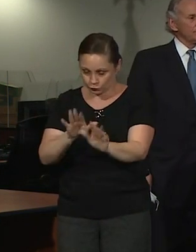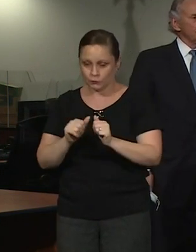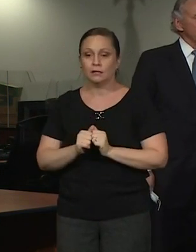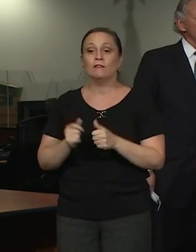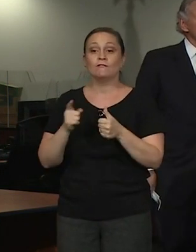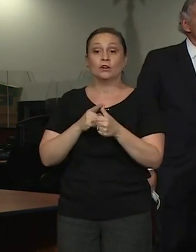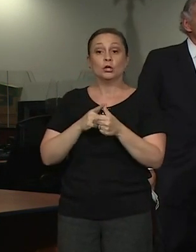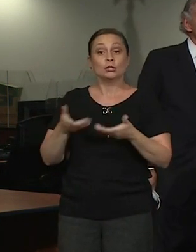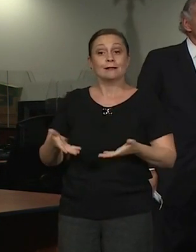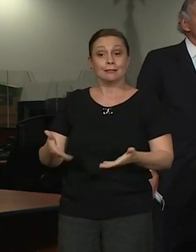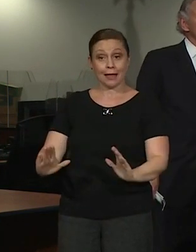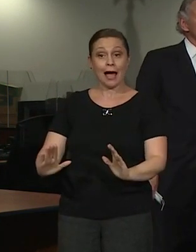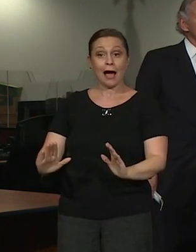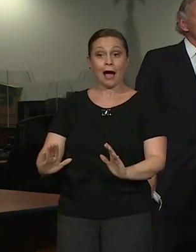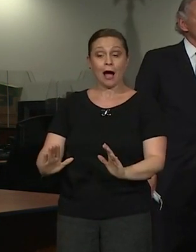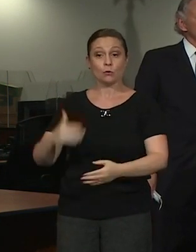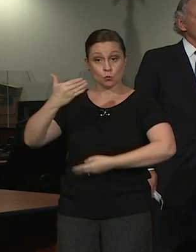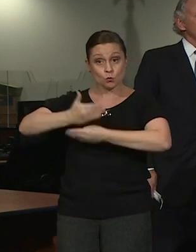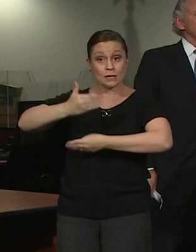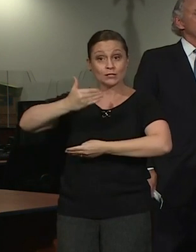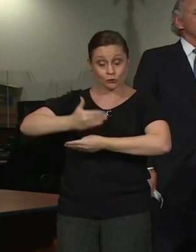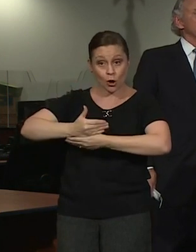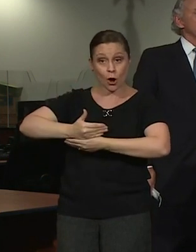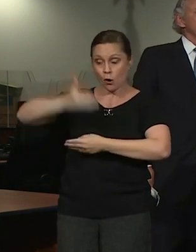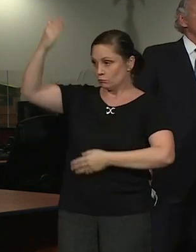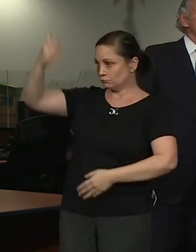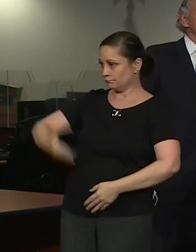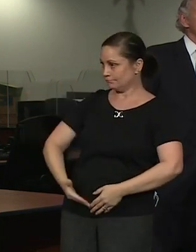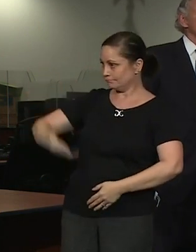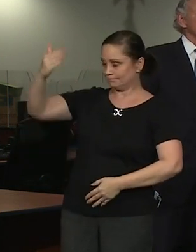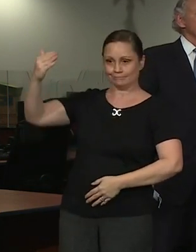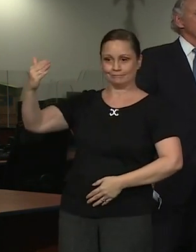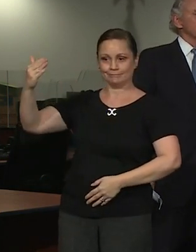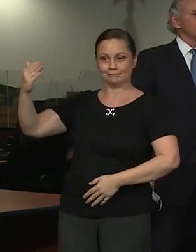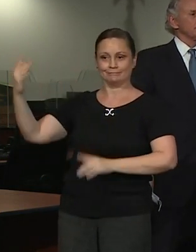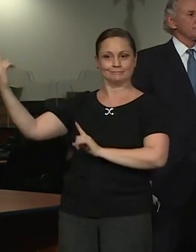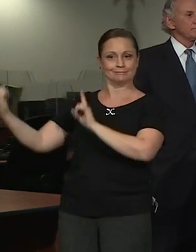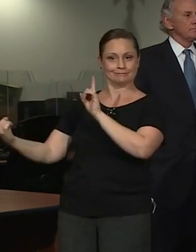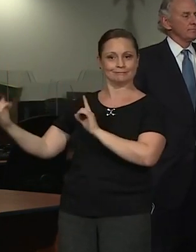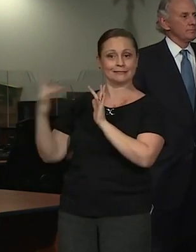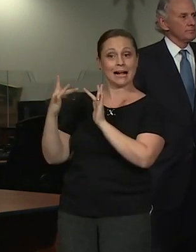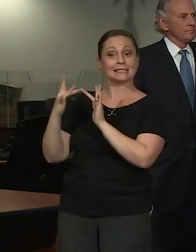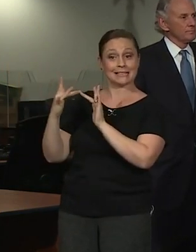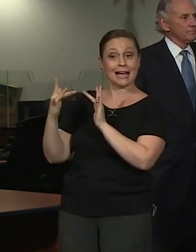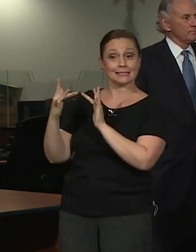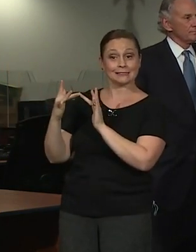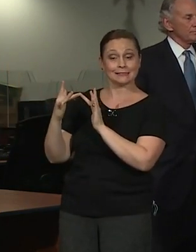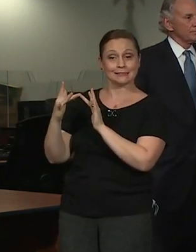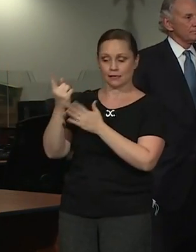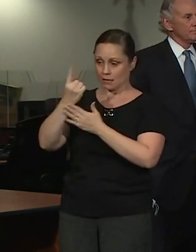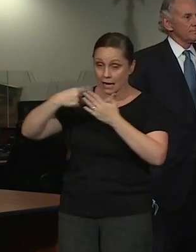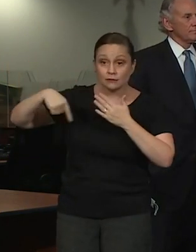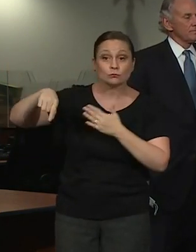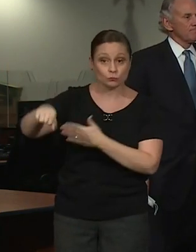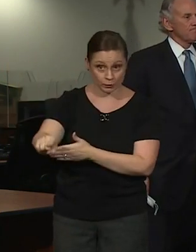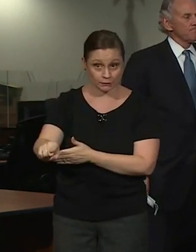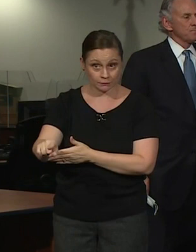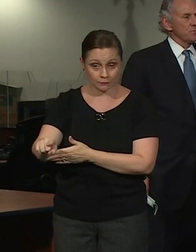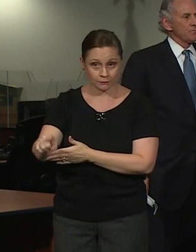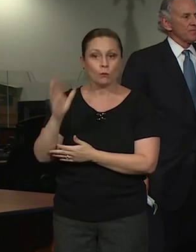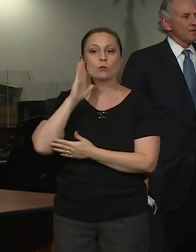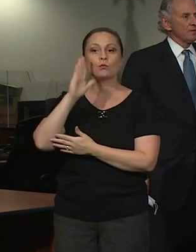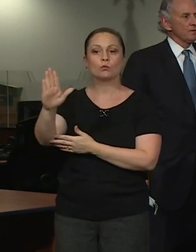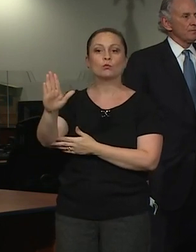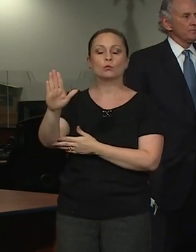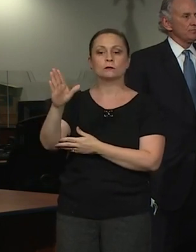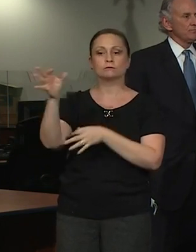contact across a window, a glass door, that type of contact. Next week, we intend to issue guidance that